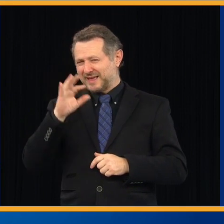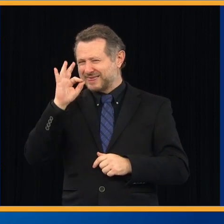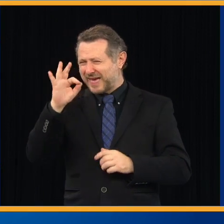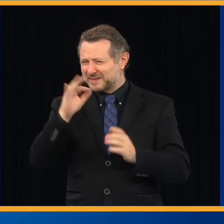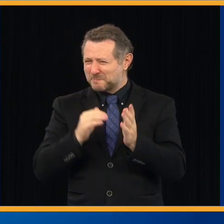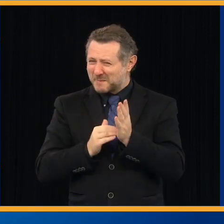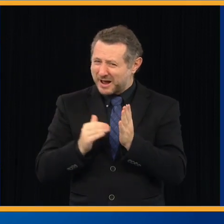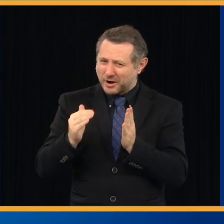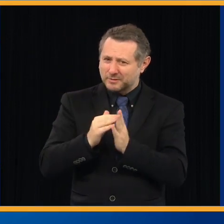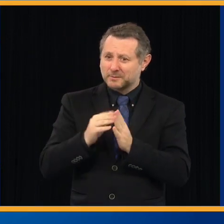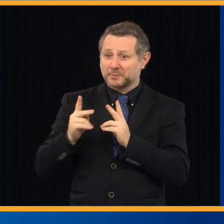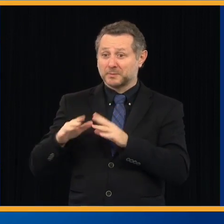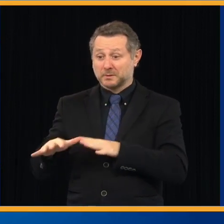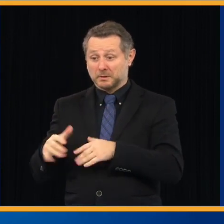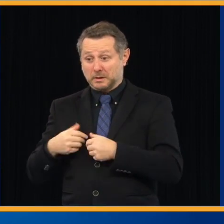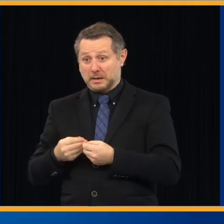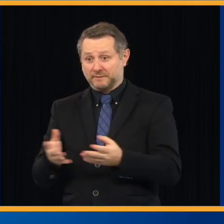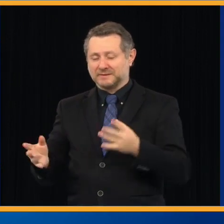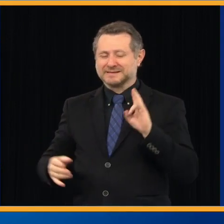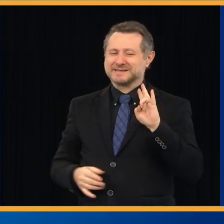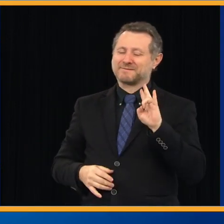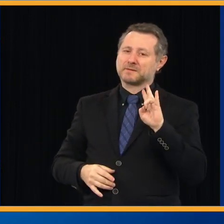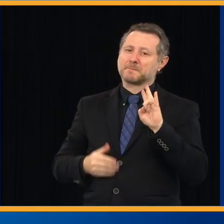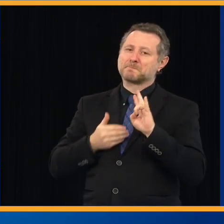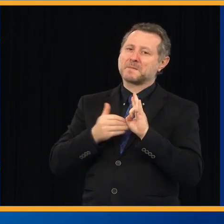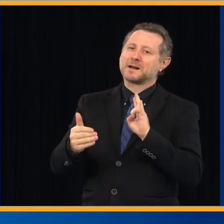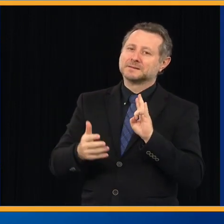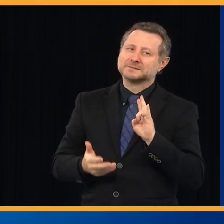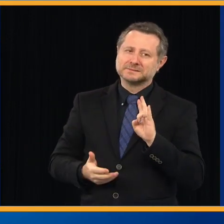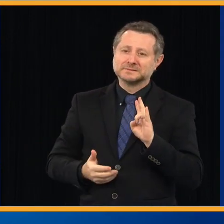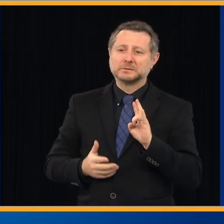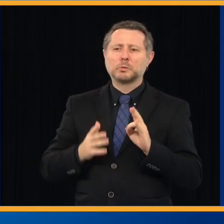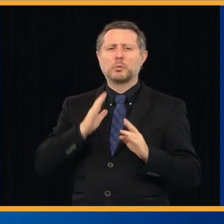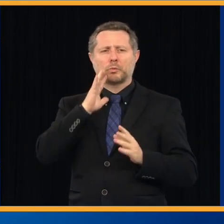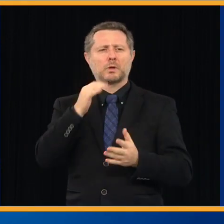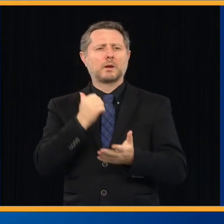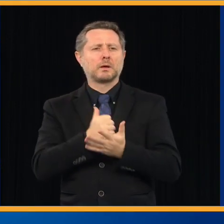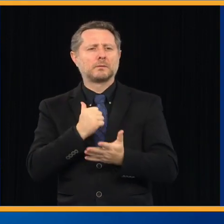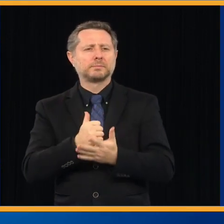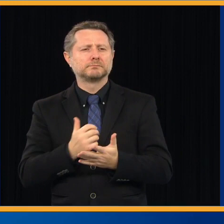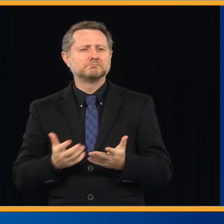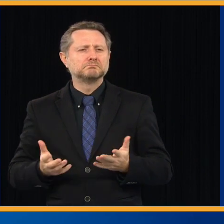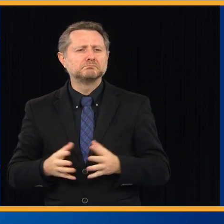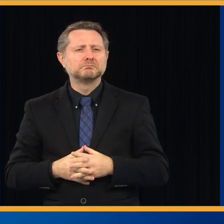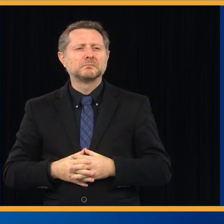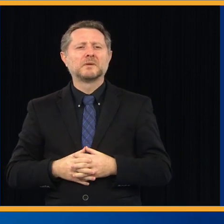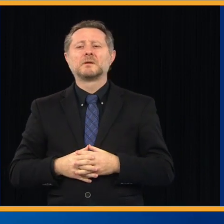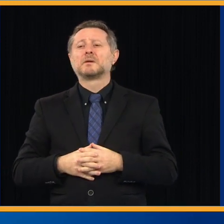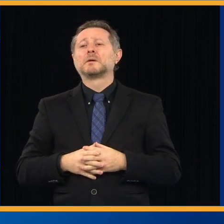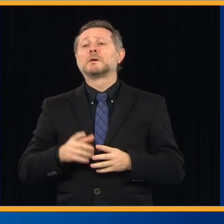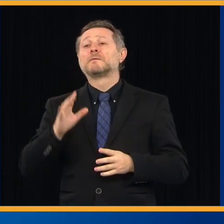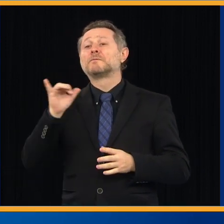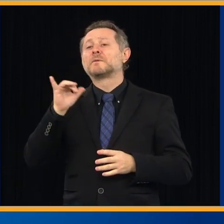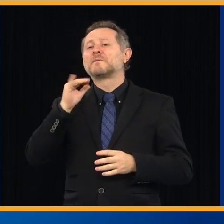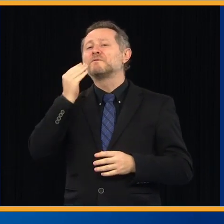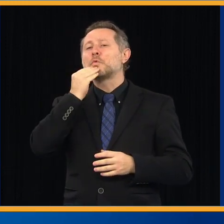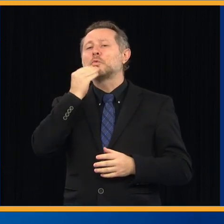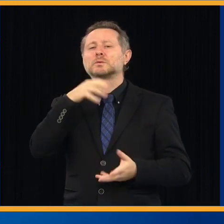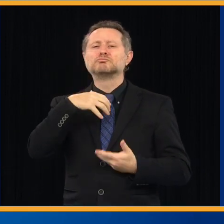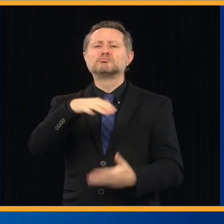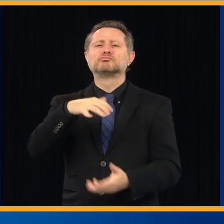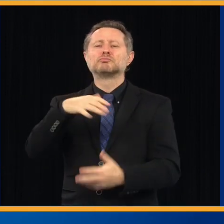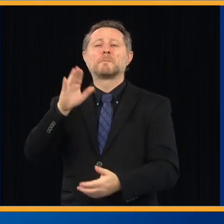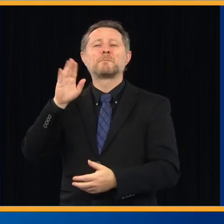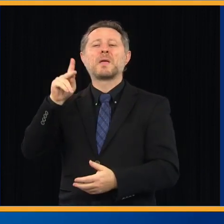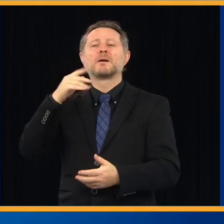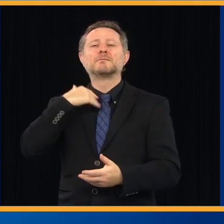7 million masks is obviously will make a big difference. We're also funding food banks. The more this